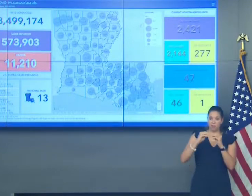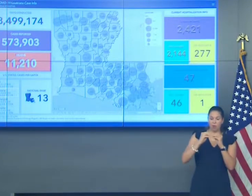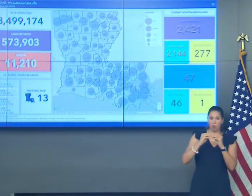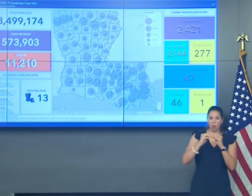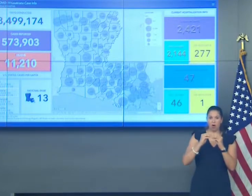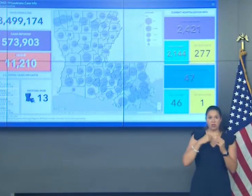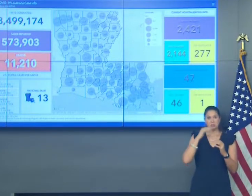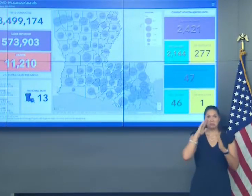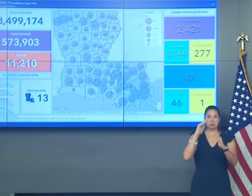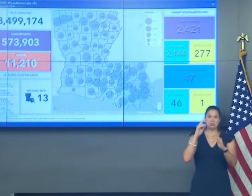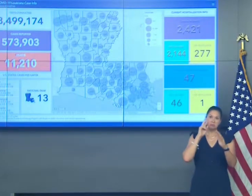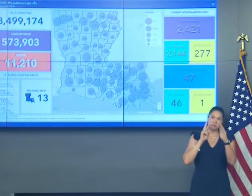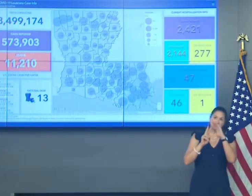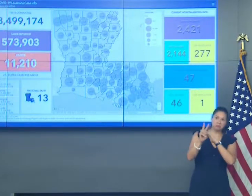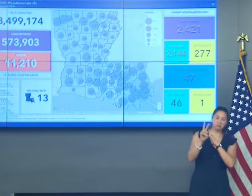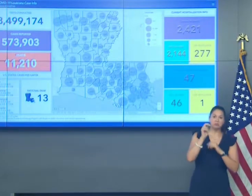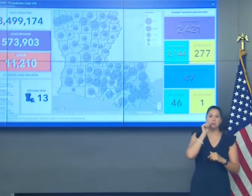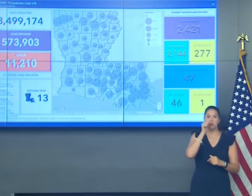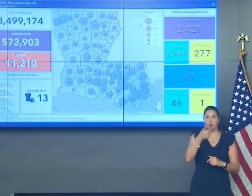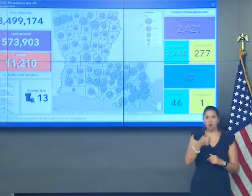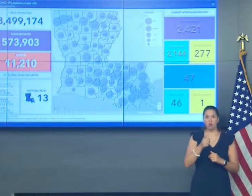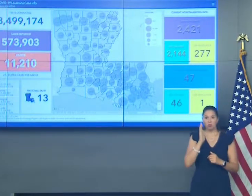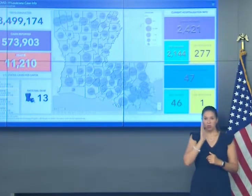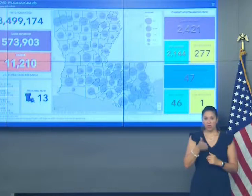for tomorrow's report.